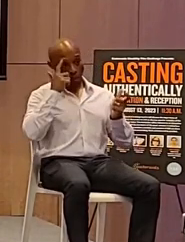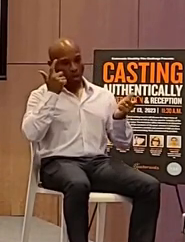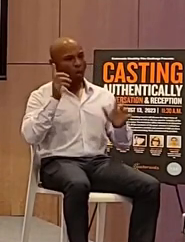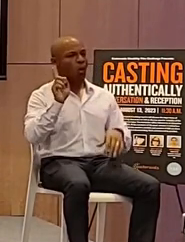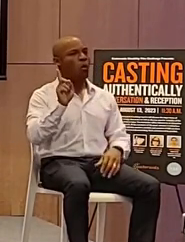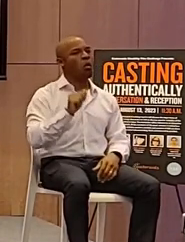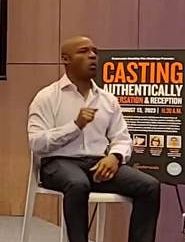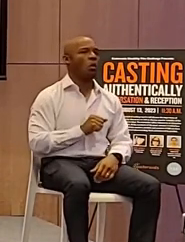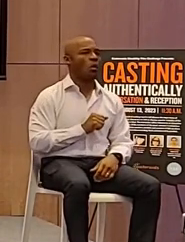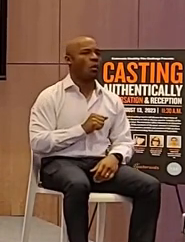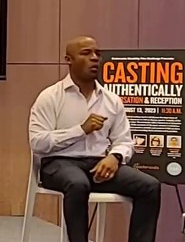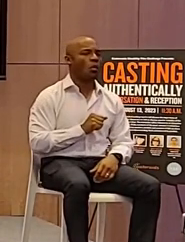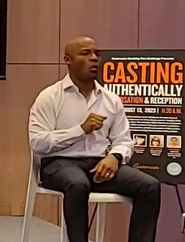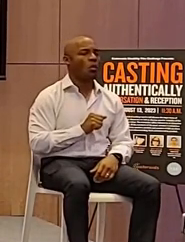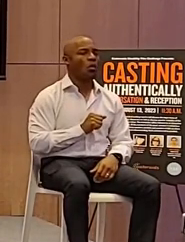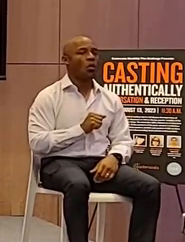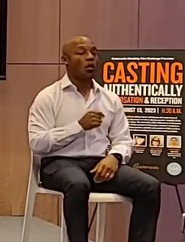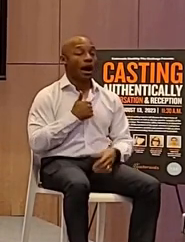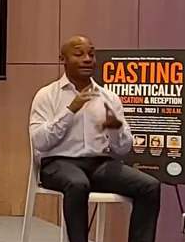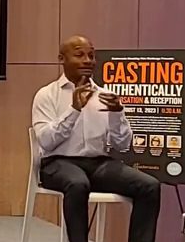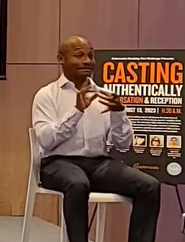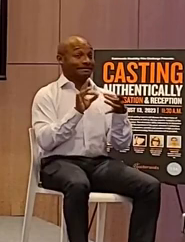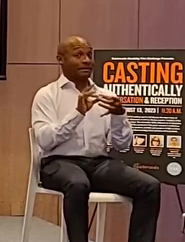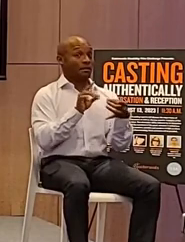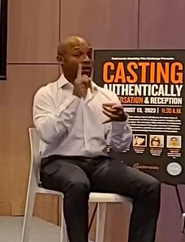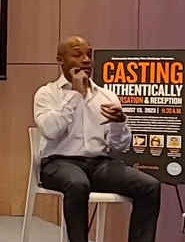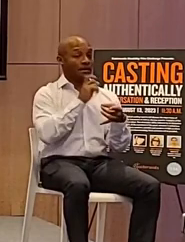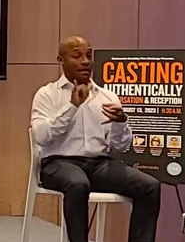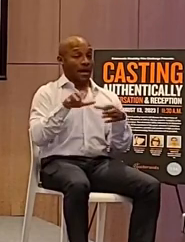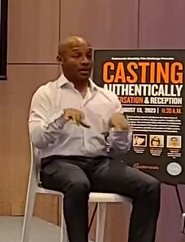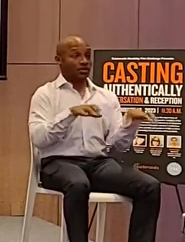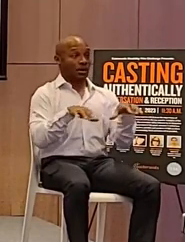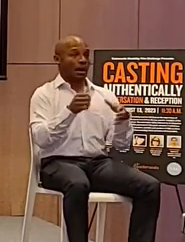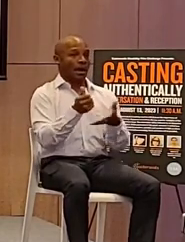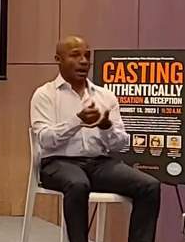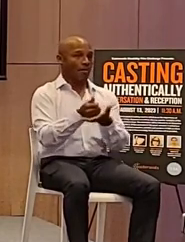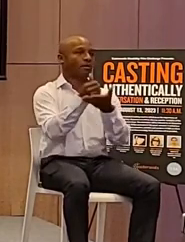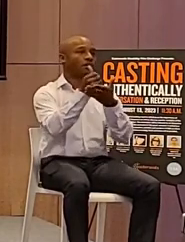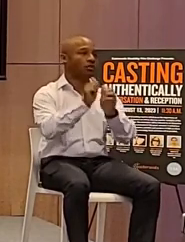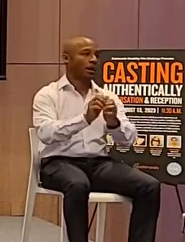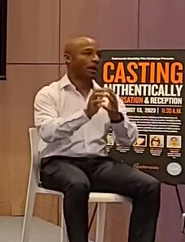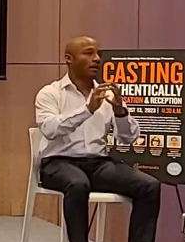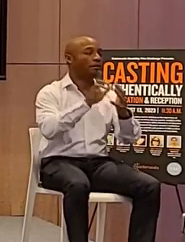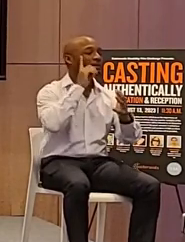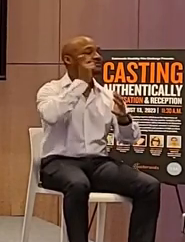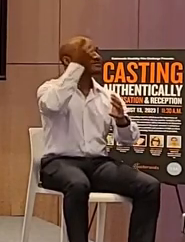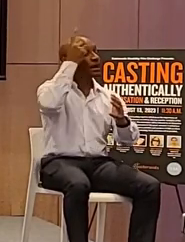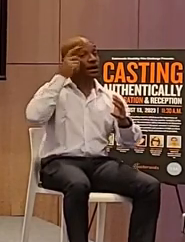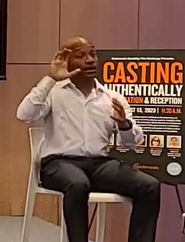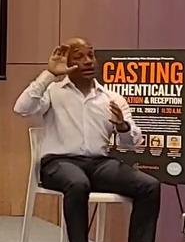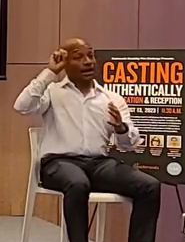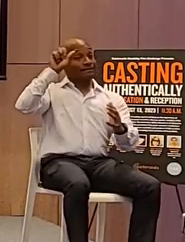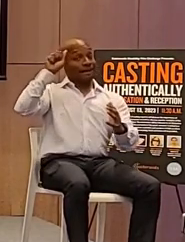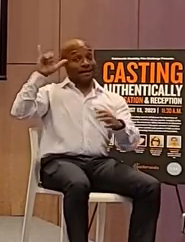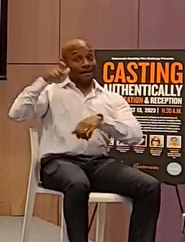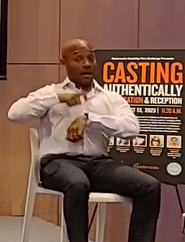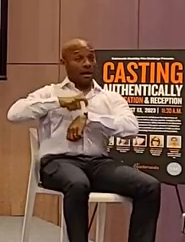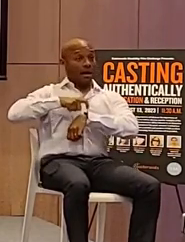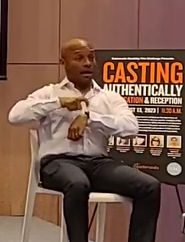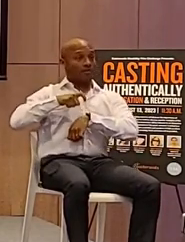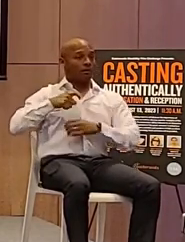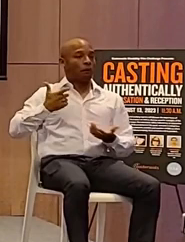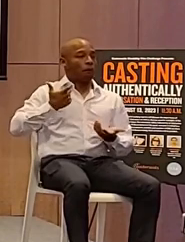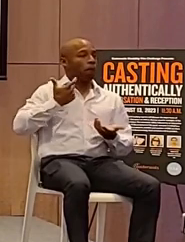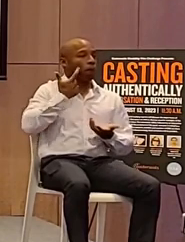that action helped create, I mean, because the CSA at that time was just really pretty much